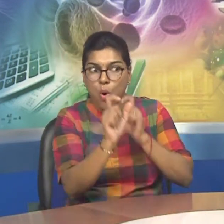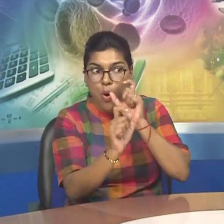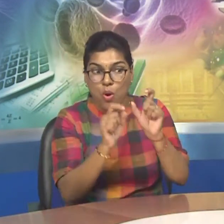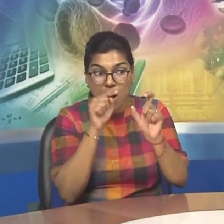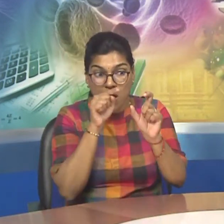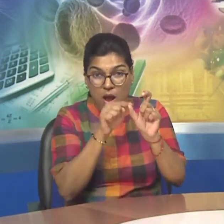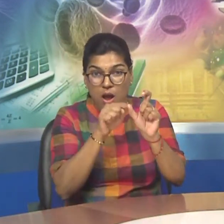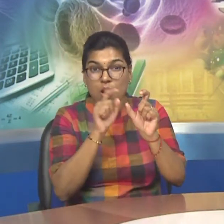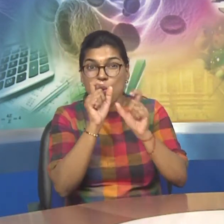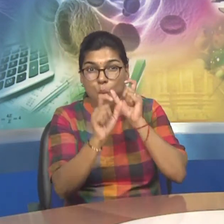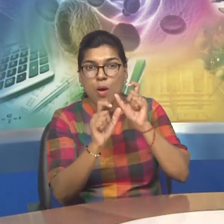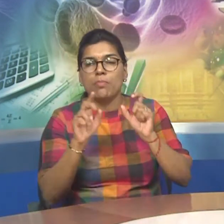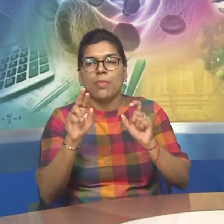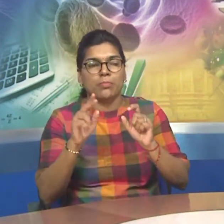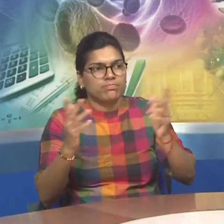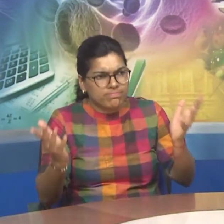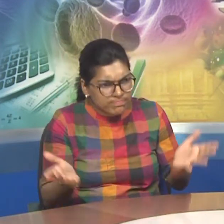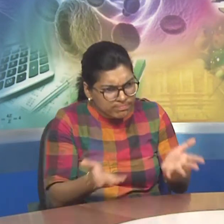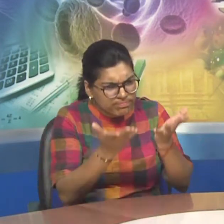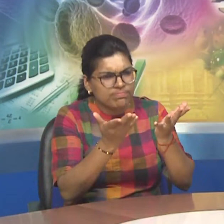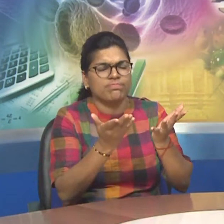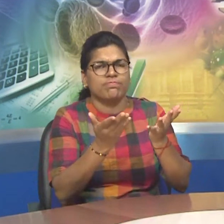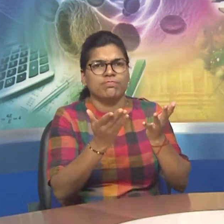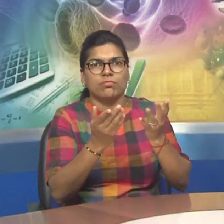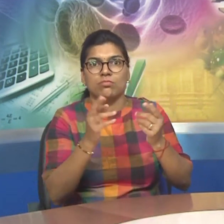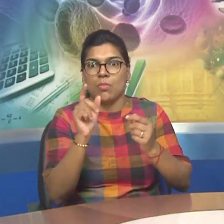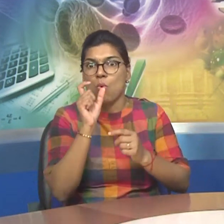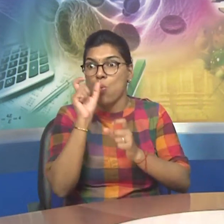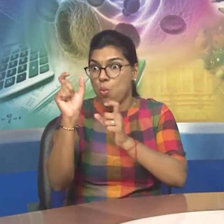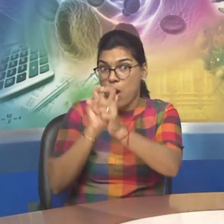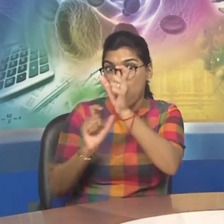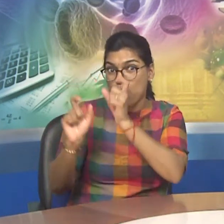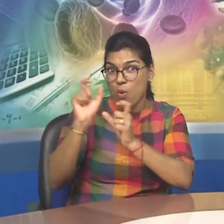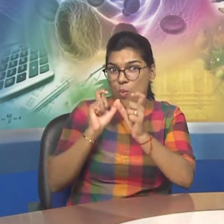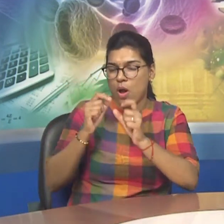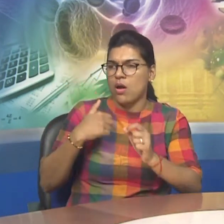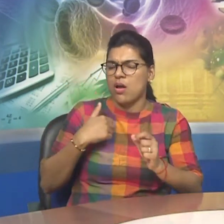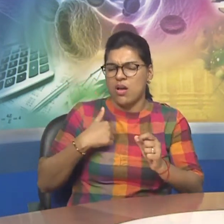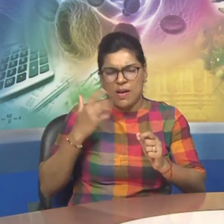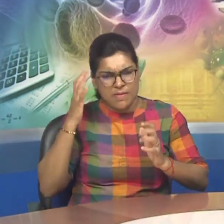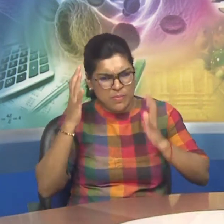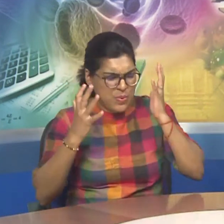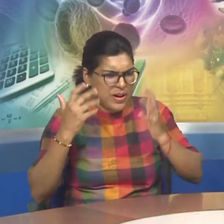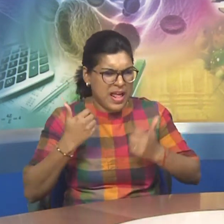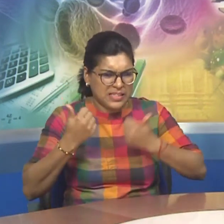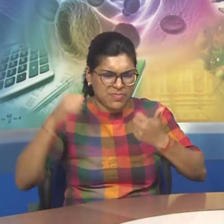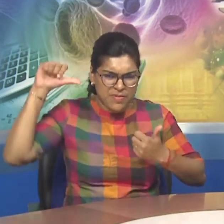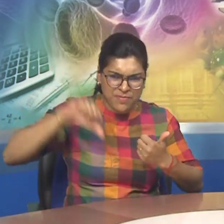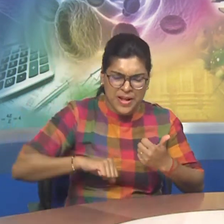Words can confer strength and they can drown it off.